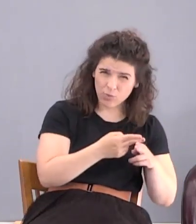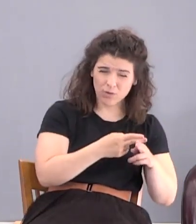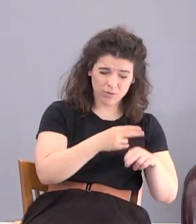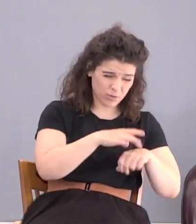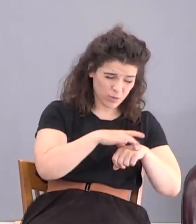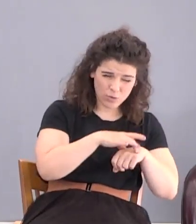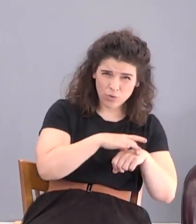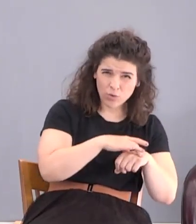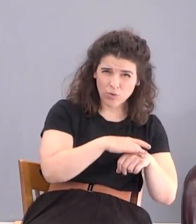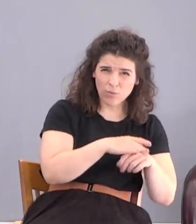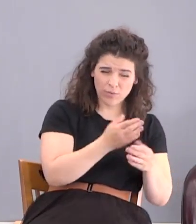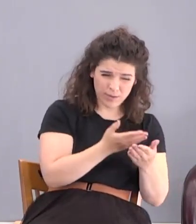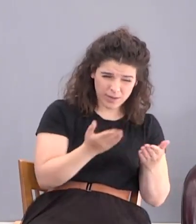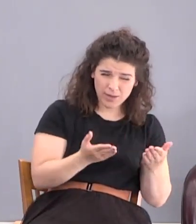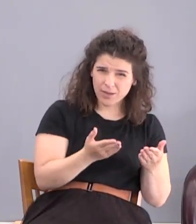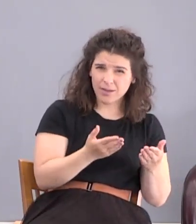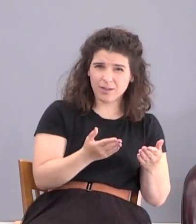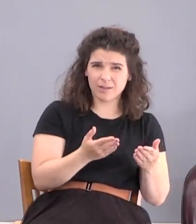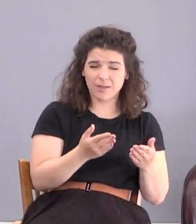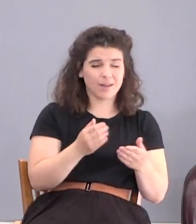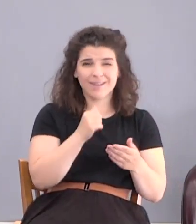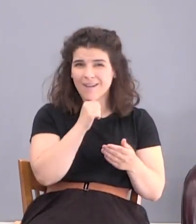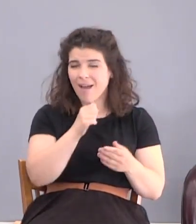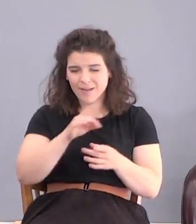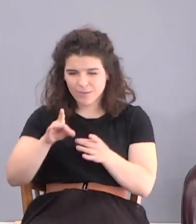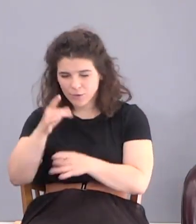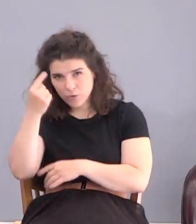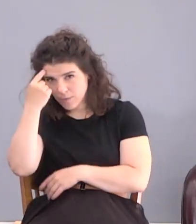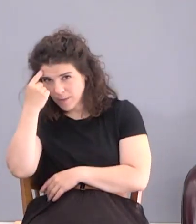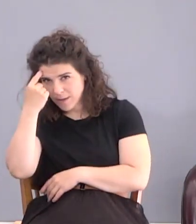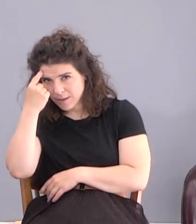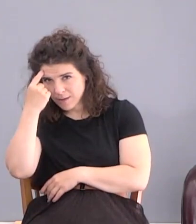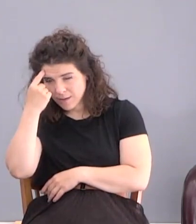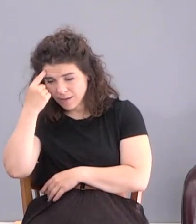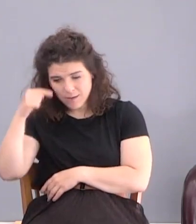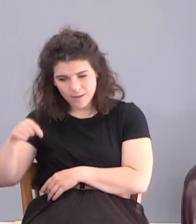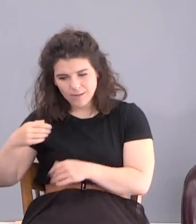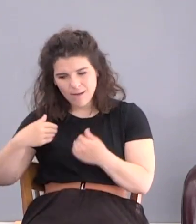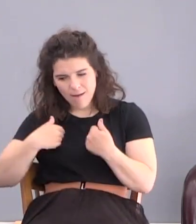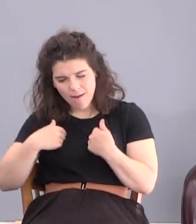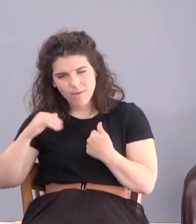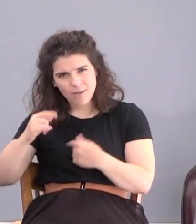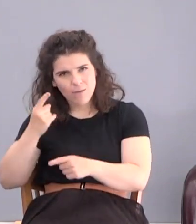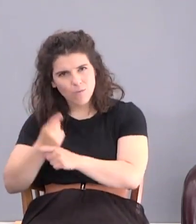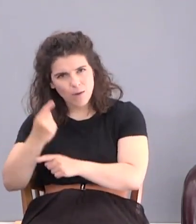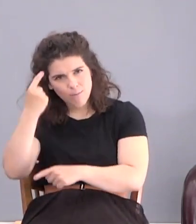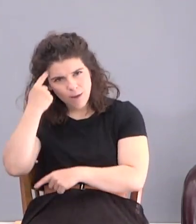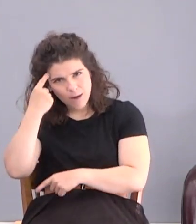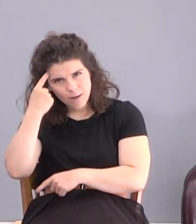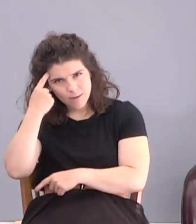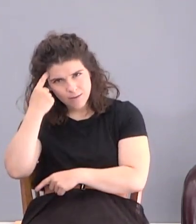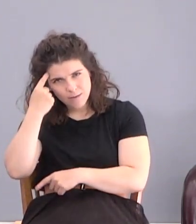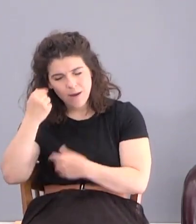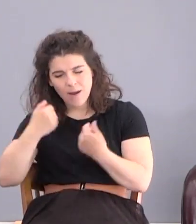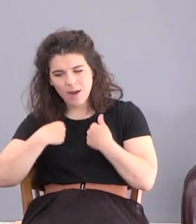the not being spiritually minded, and the other one having that right mindset and